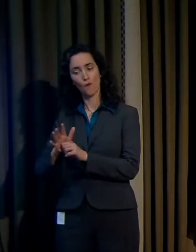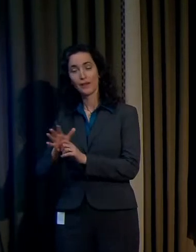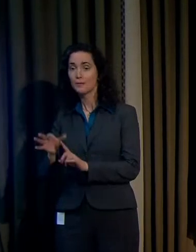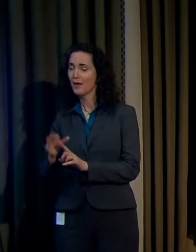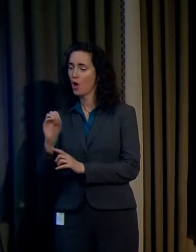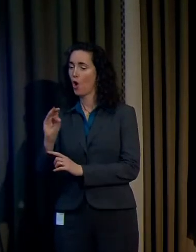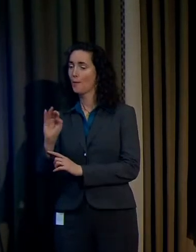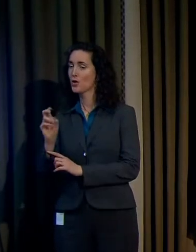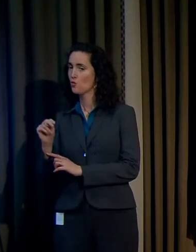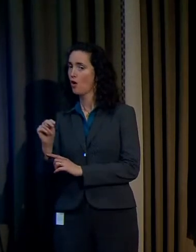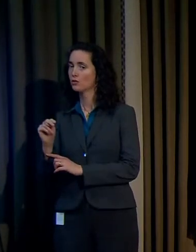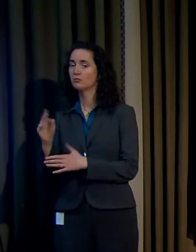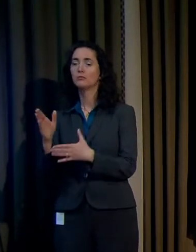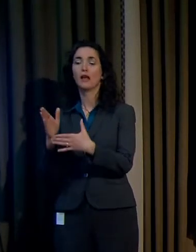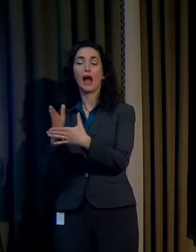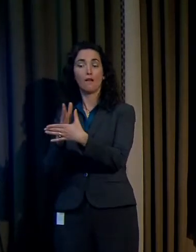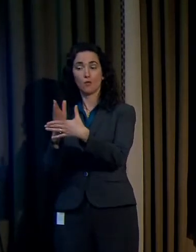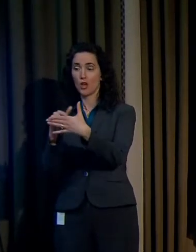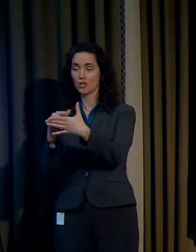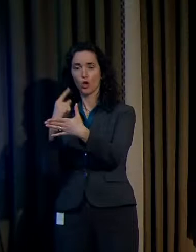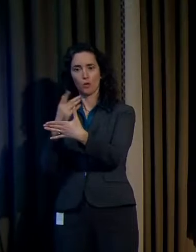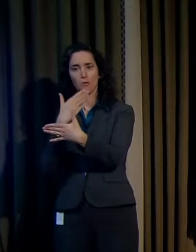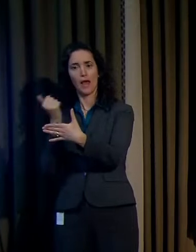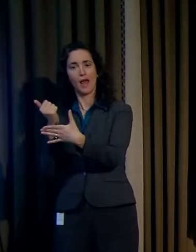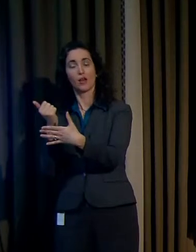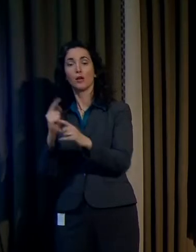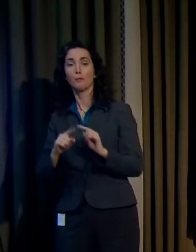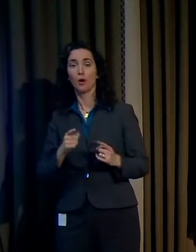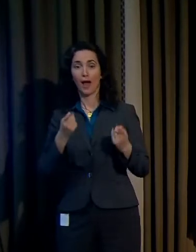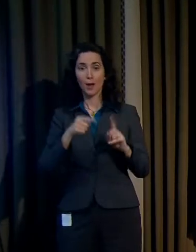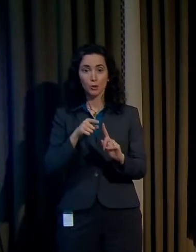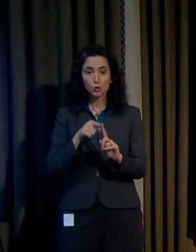you're going to get. There's no guarantee that your case of